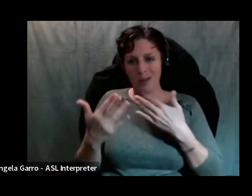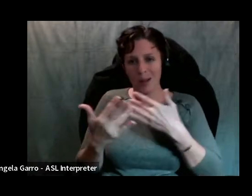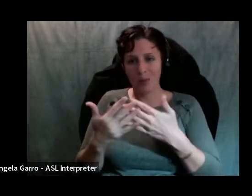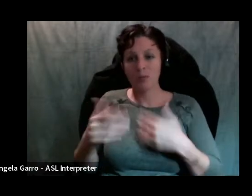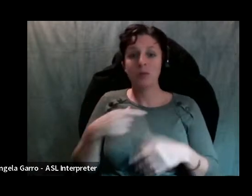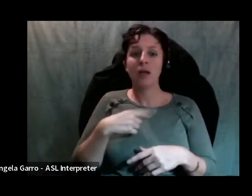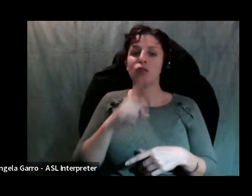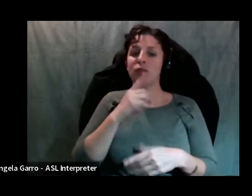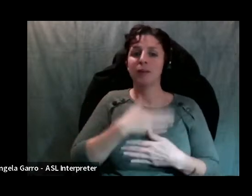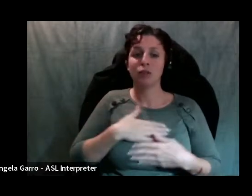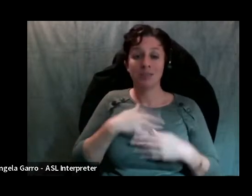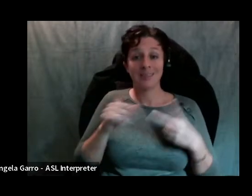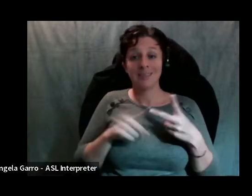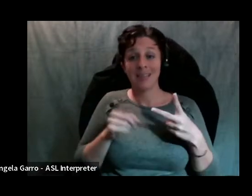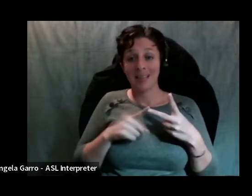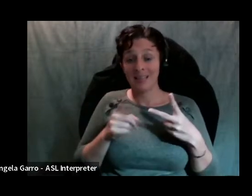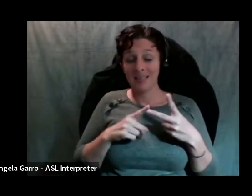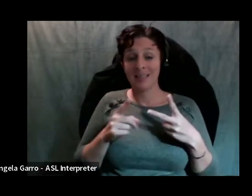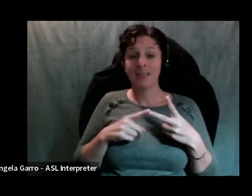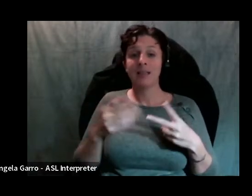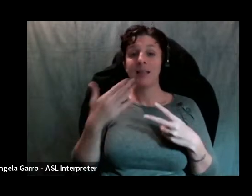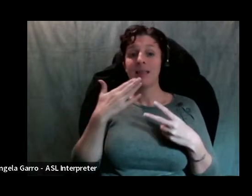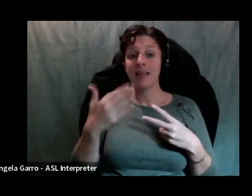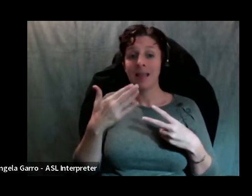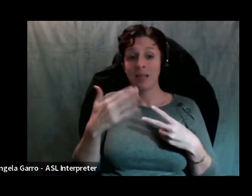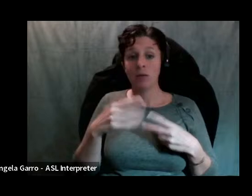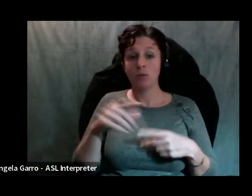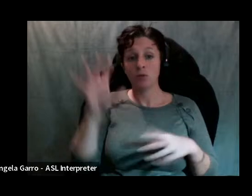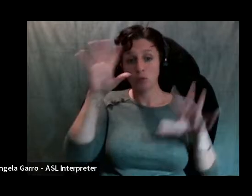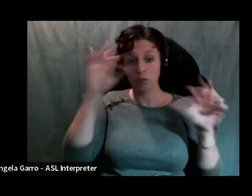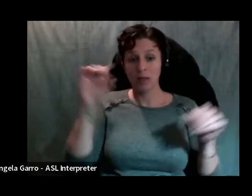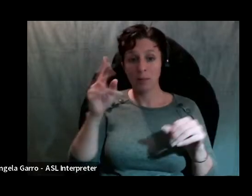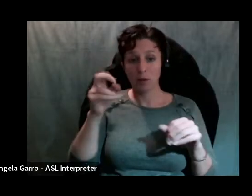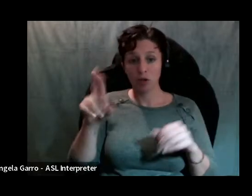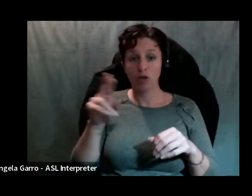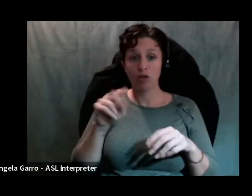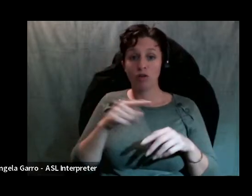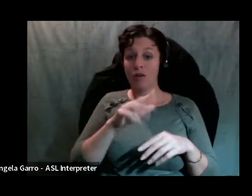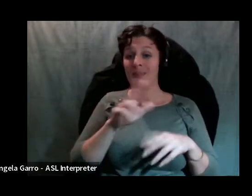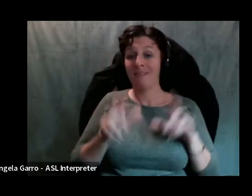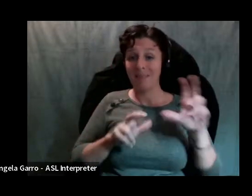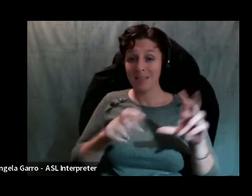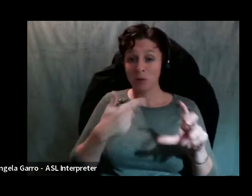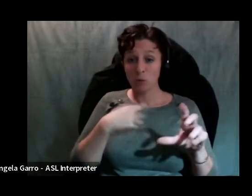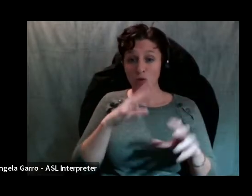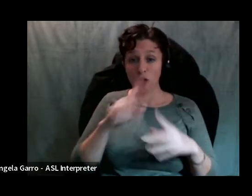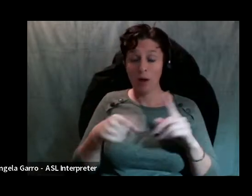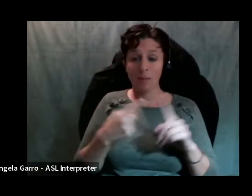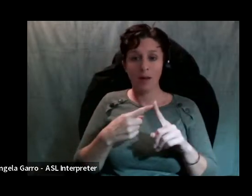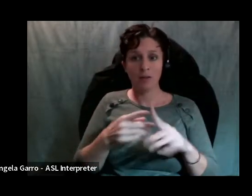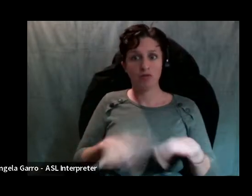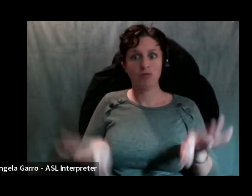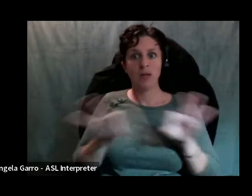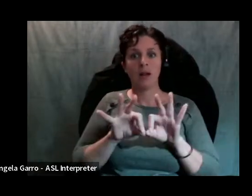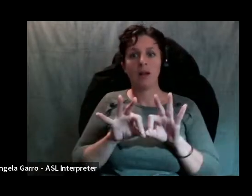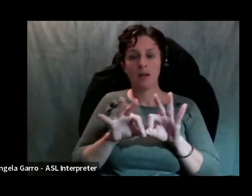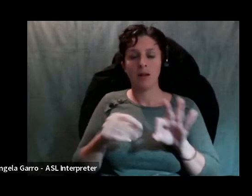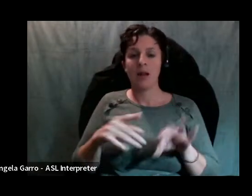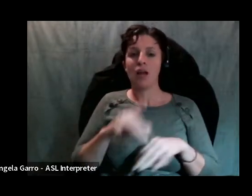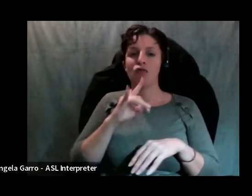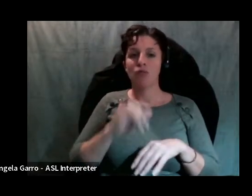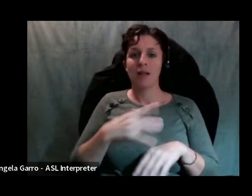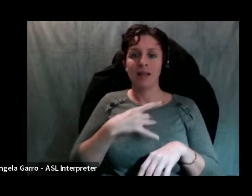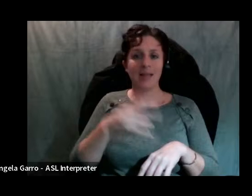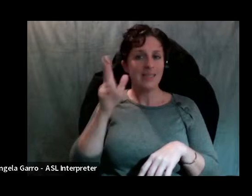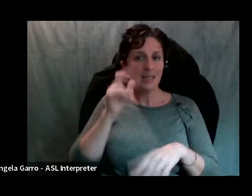really appreciate it. Second, I want to say thank you to Superintendent Booker. The investment that we've talked about is critical, and I really like hearing what you had